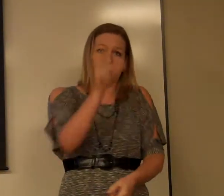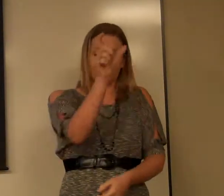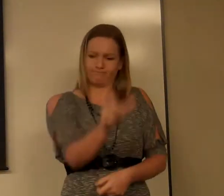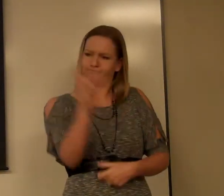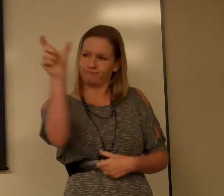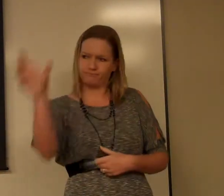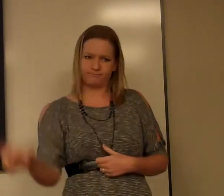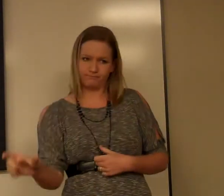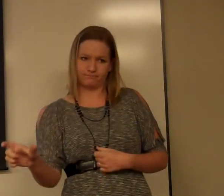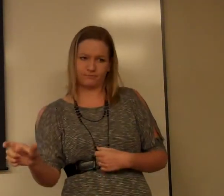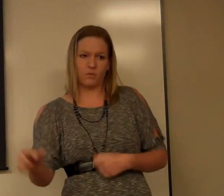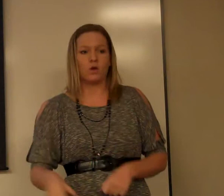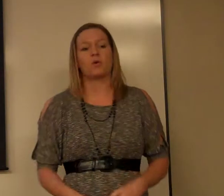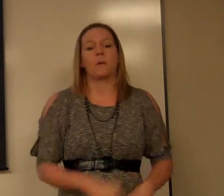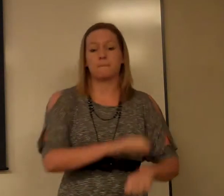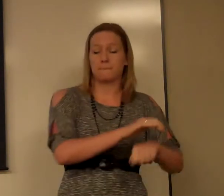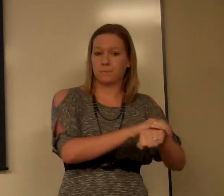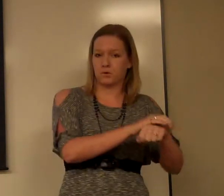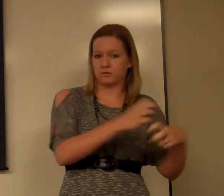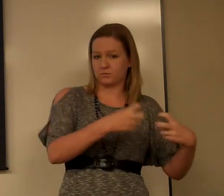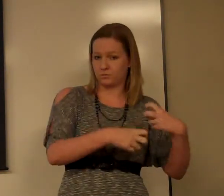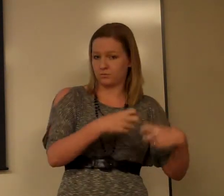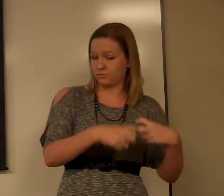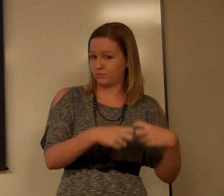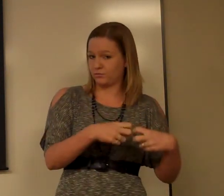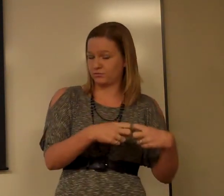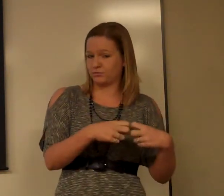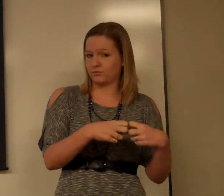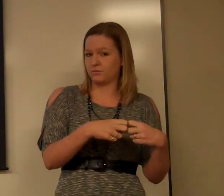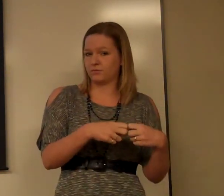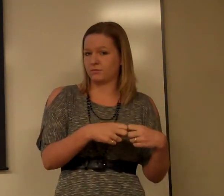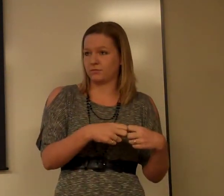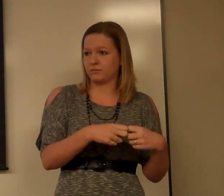So we have Britain's problems.